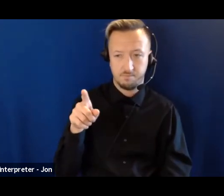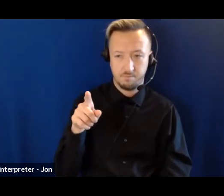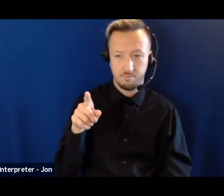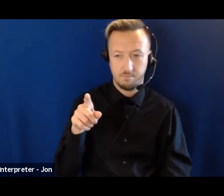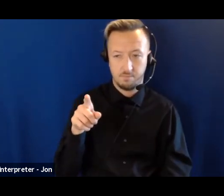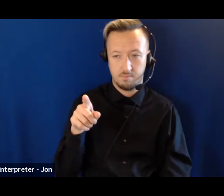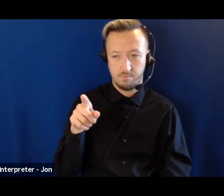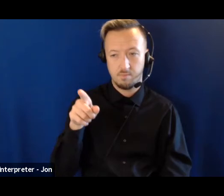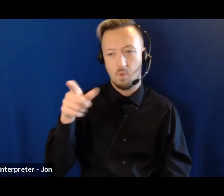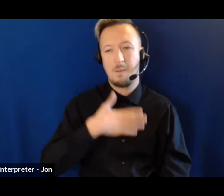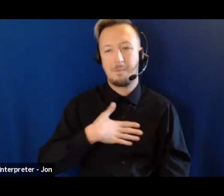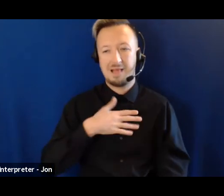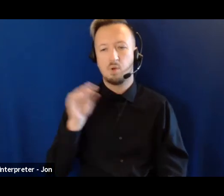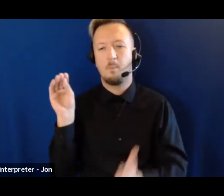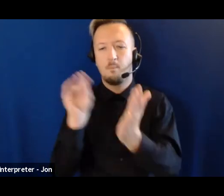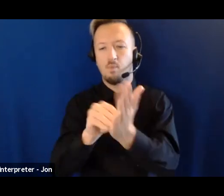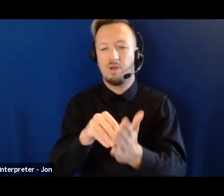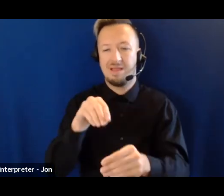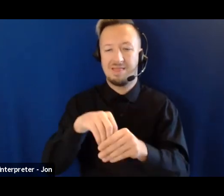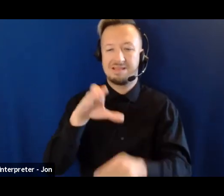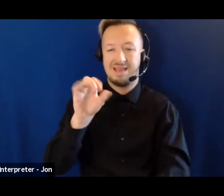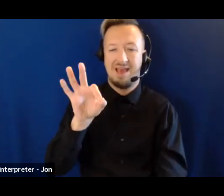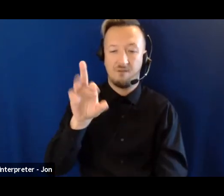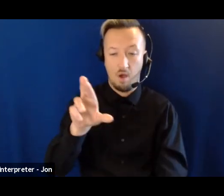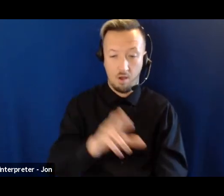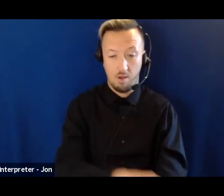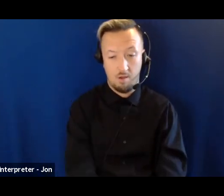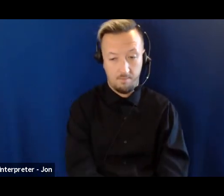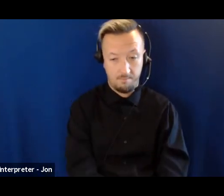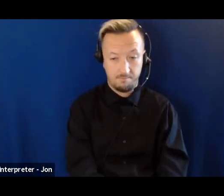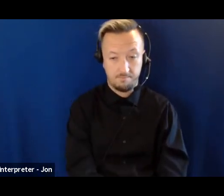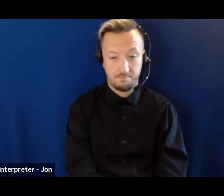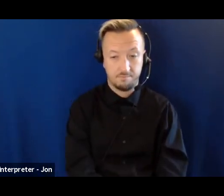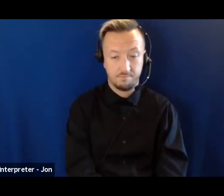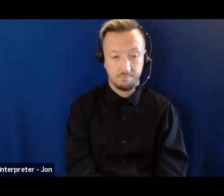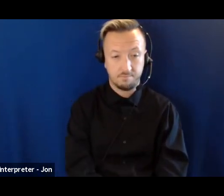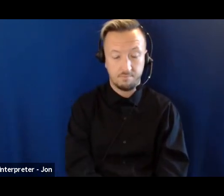put those numbers for the CFR in the chat, please? At